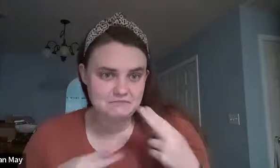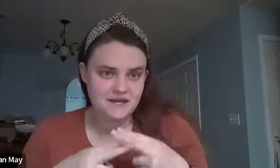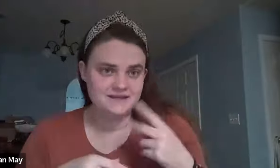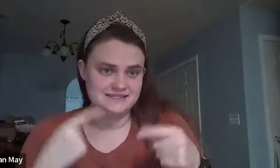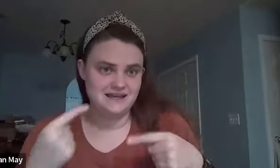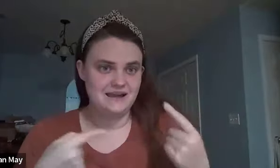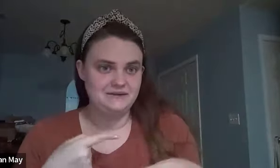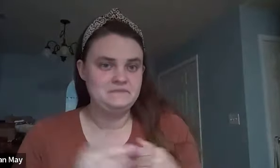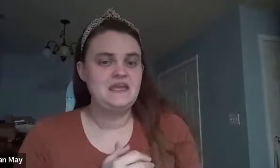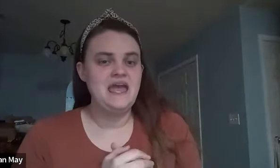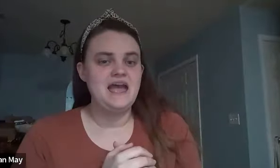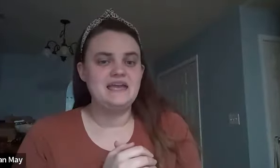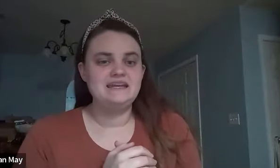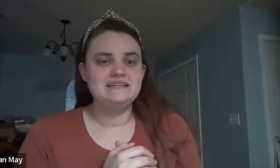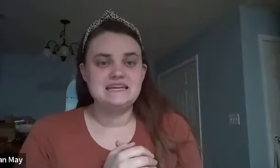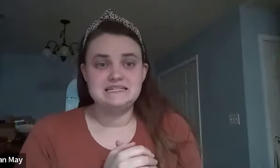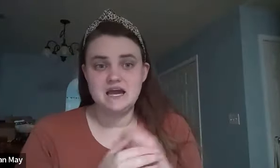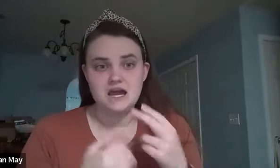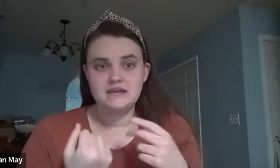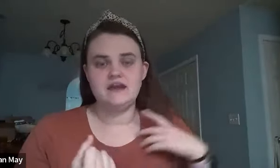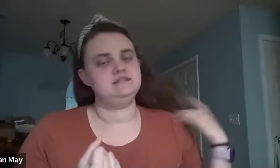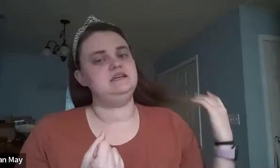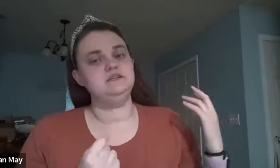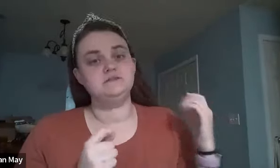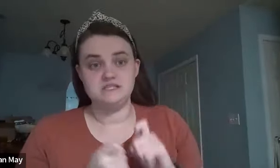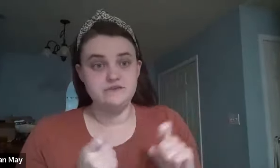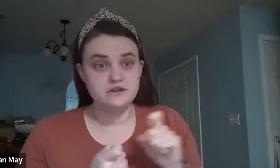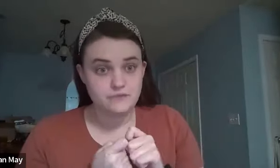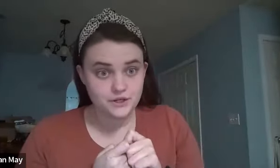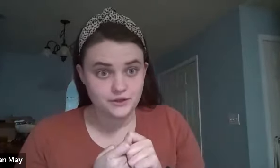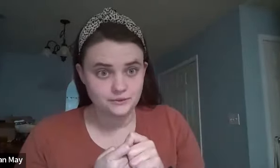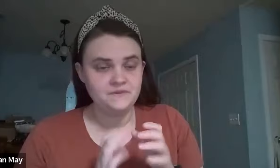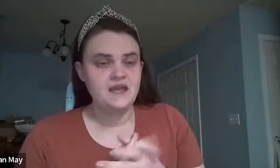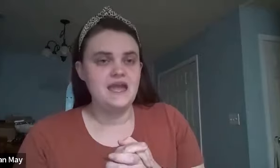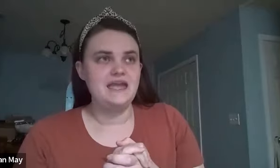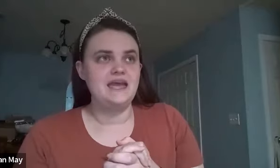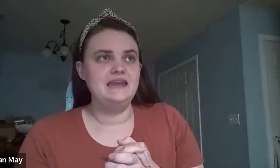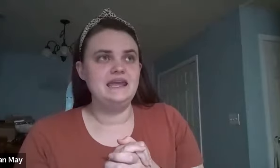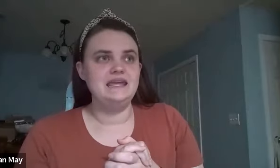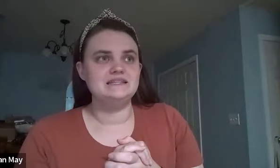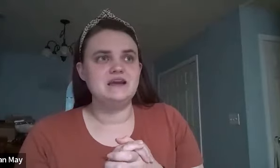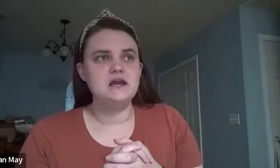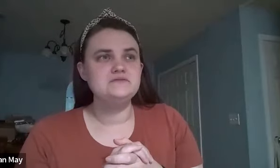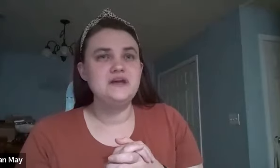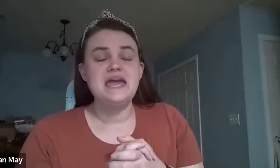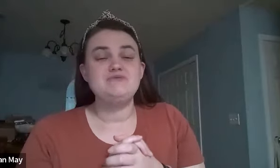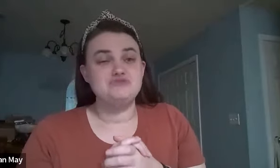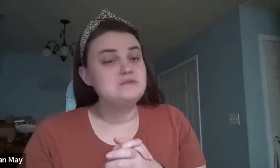name sign. And it is a sign that is given specifically for you. And it really relies